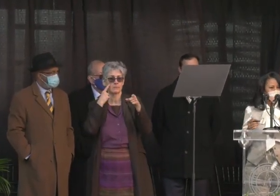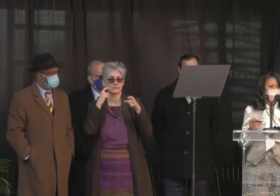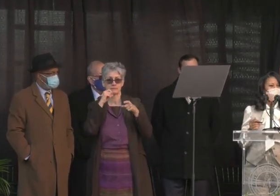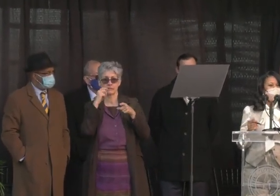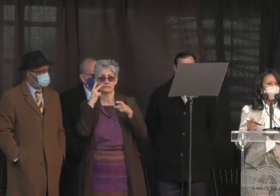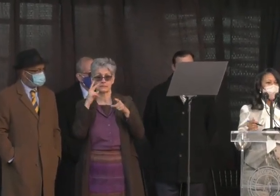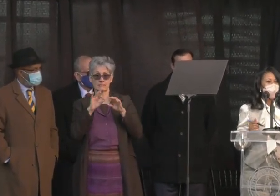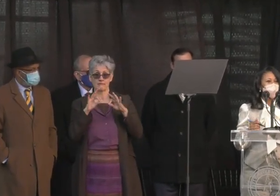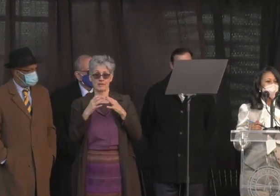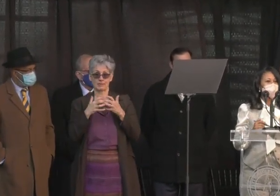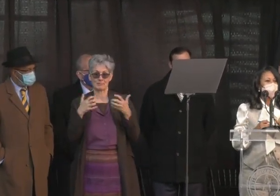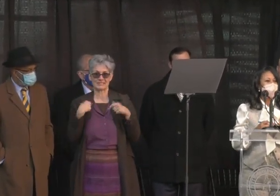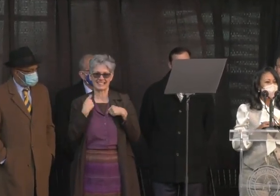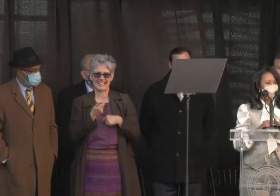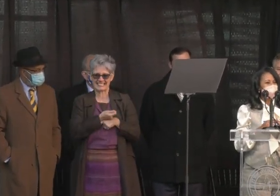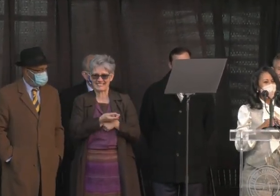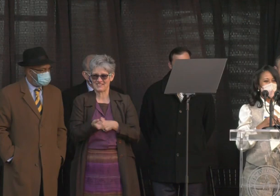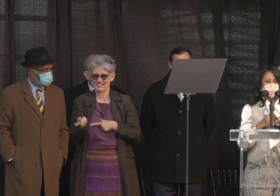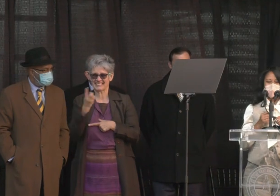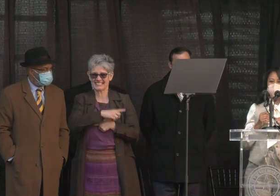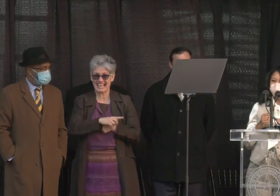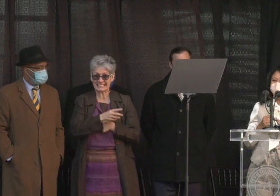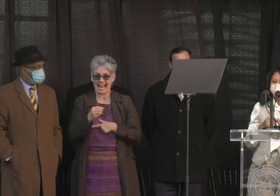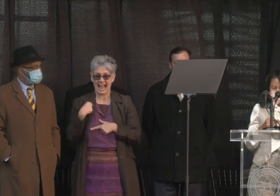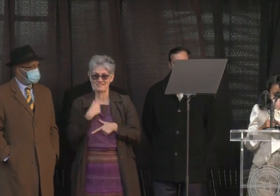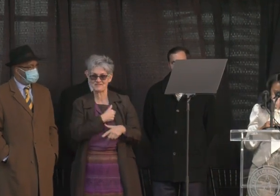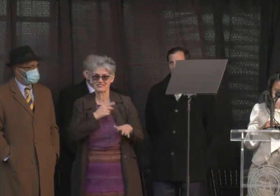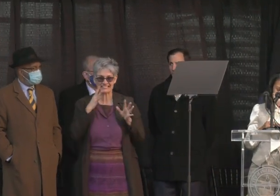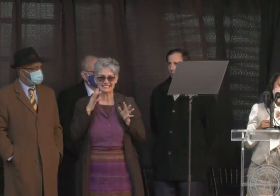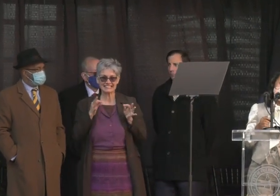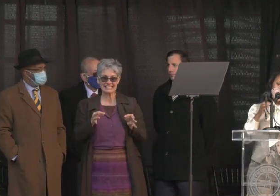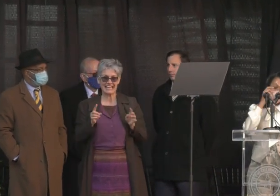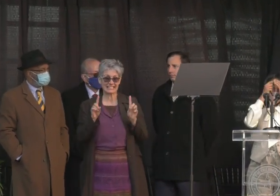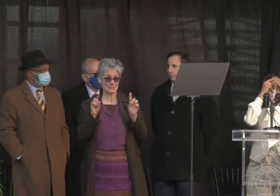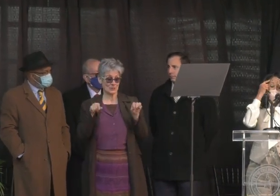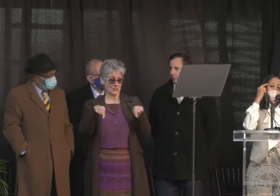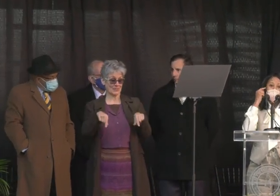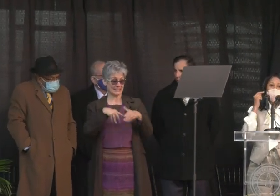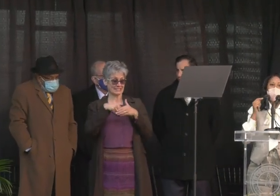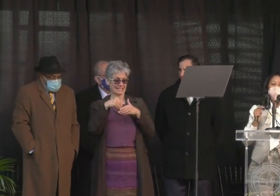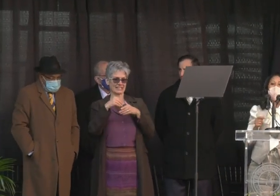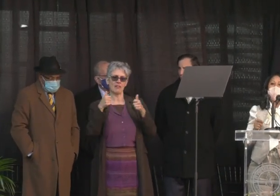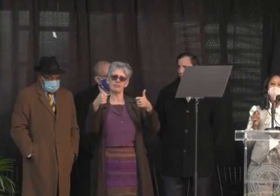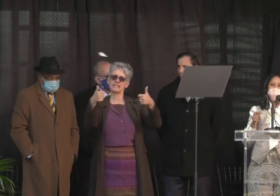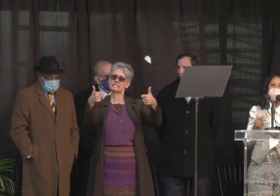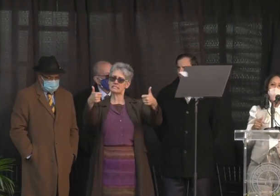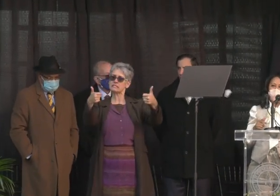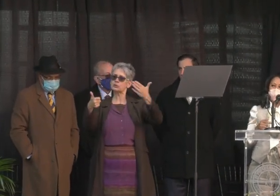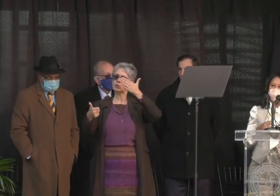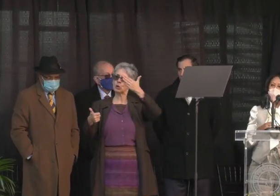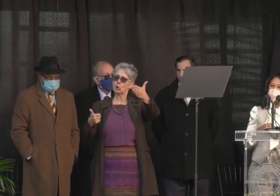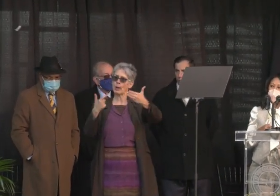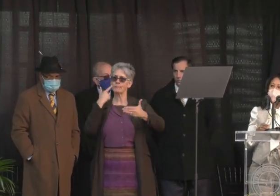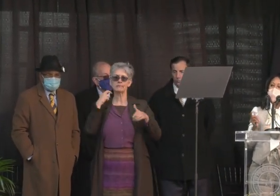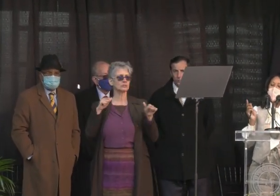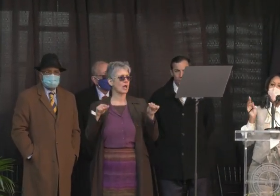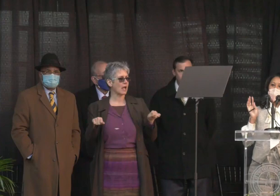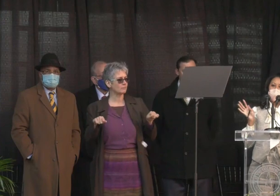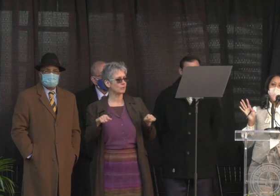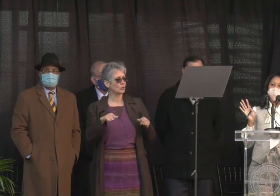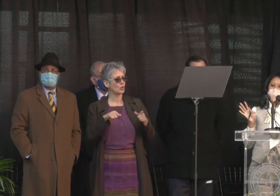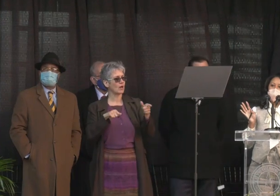my family much in the last few days when we decided to do this way. And it's okay because we were able to